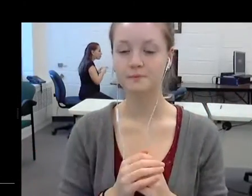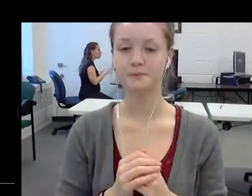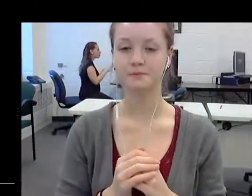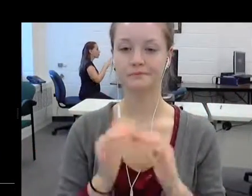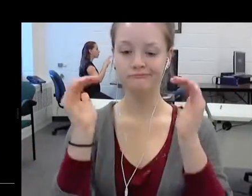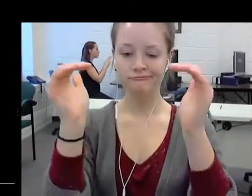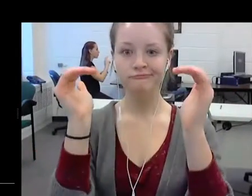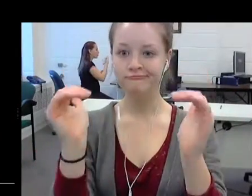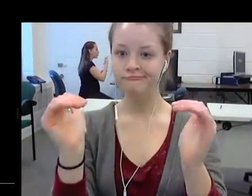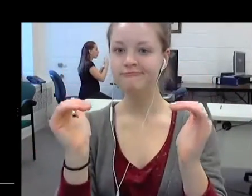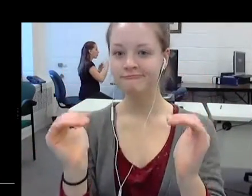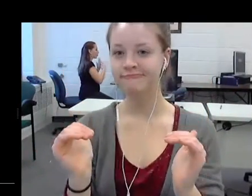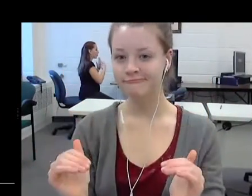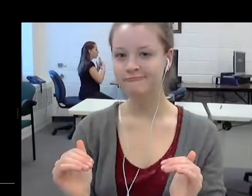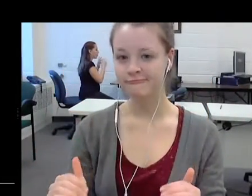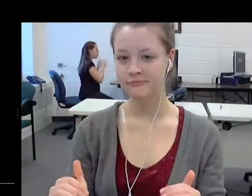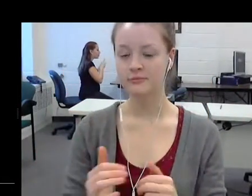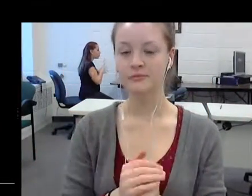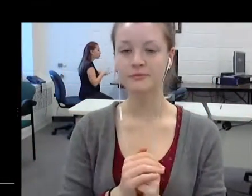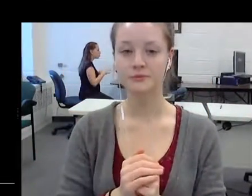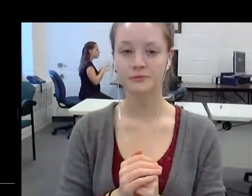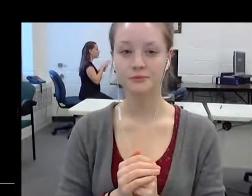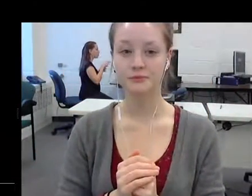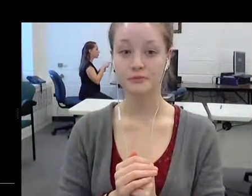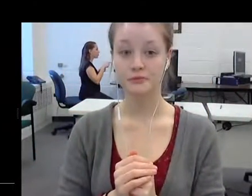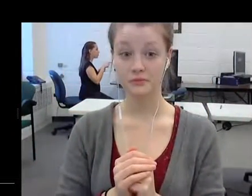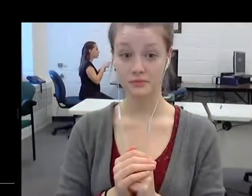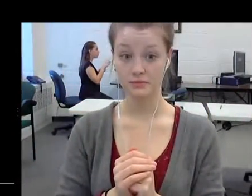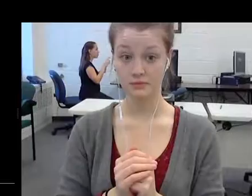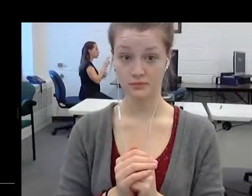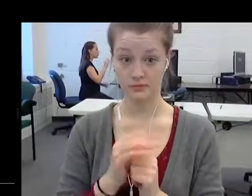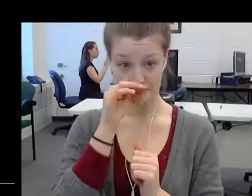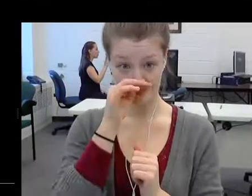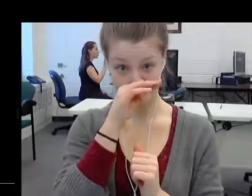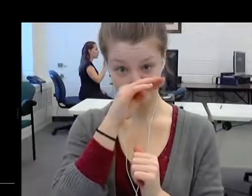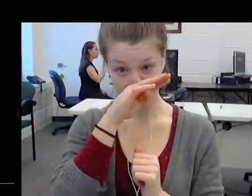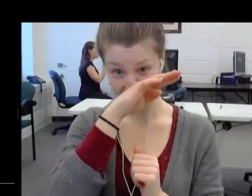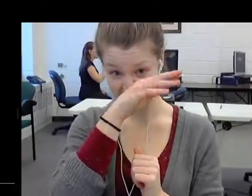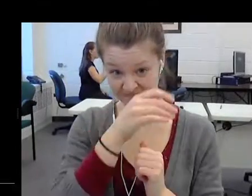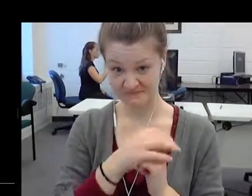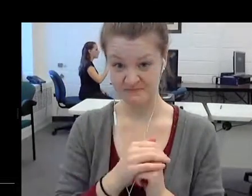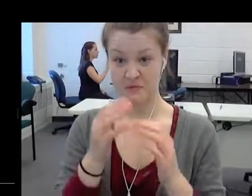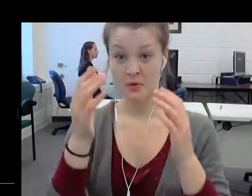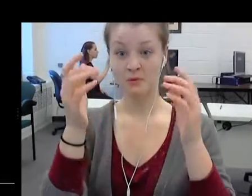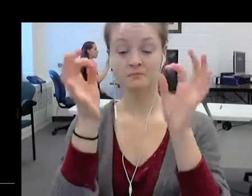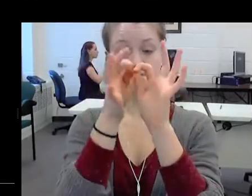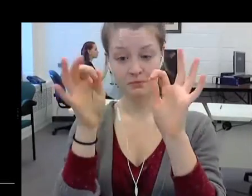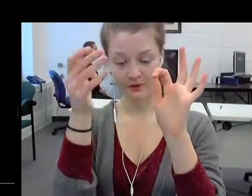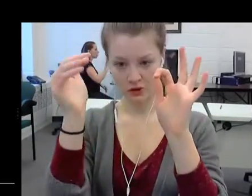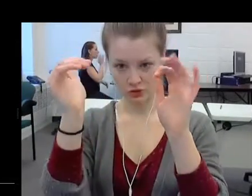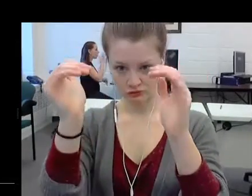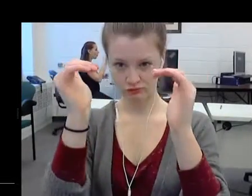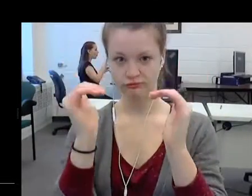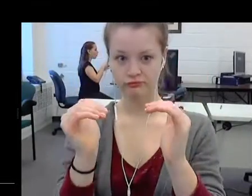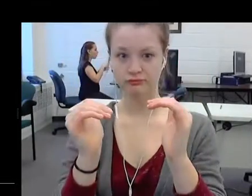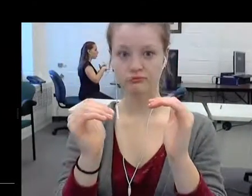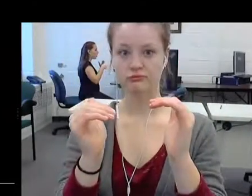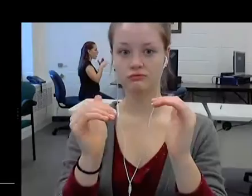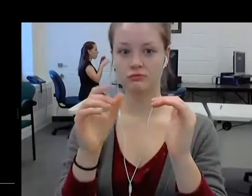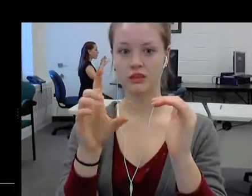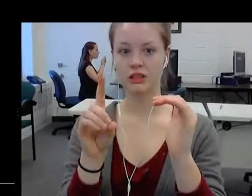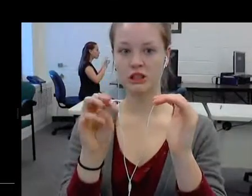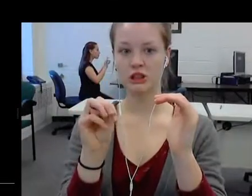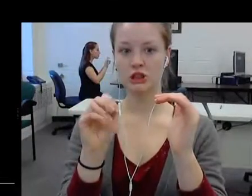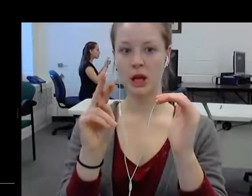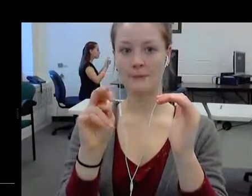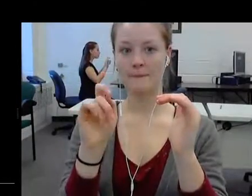is dominant wolves. We've got another bullet there. And